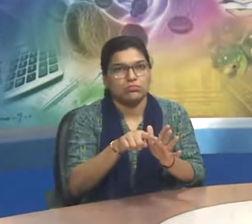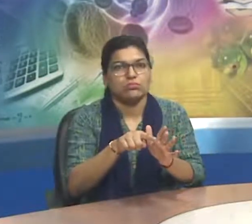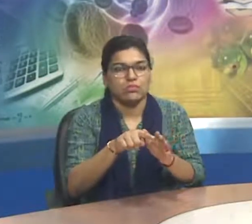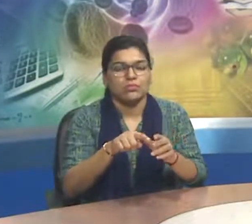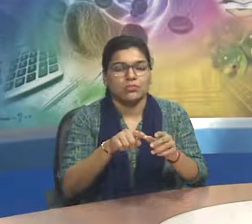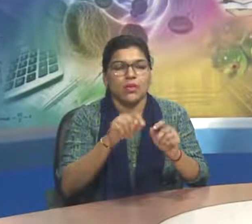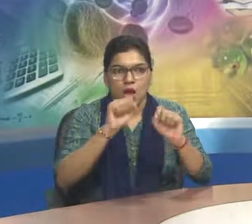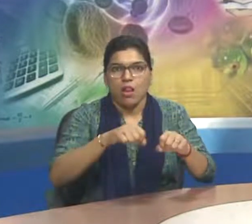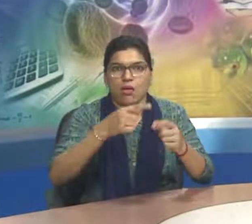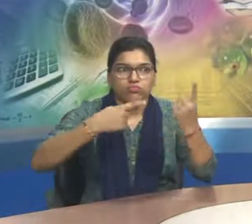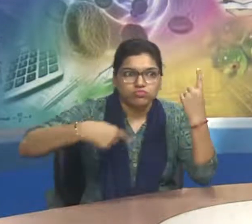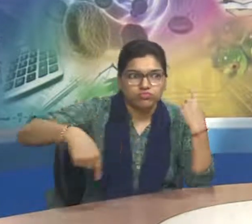And